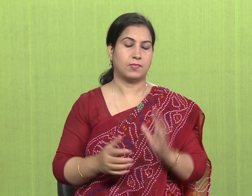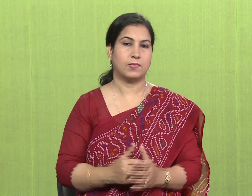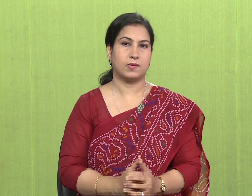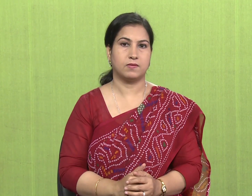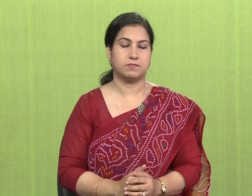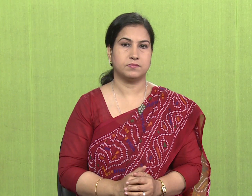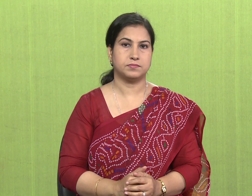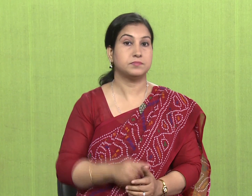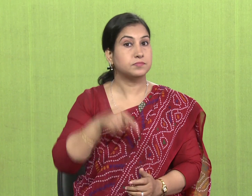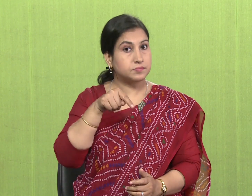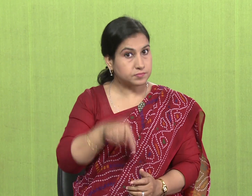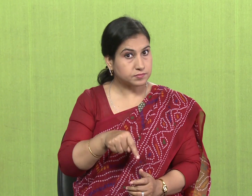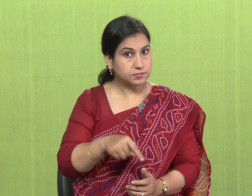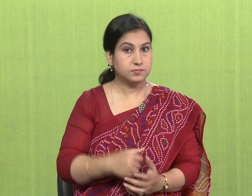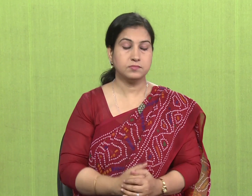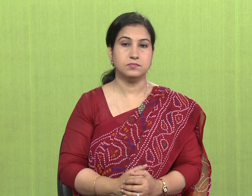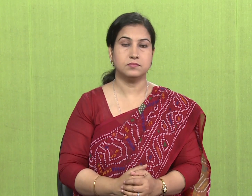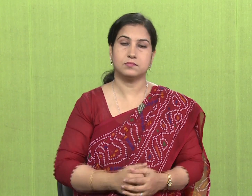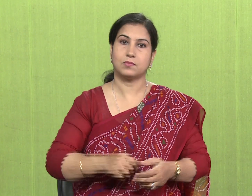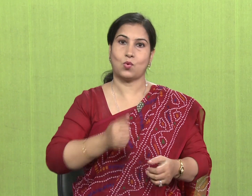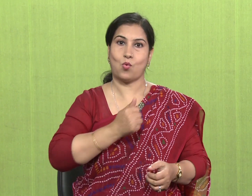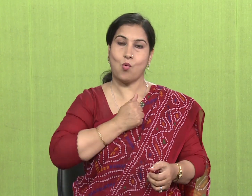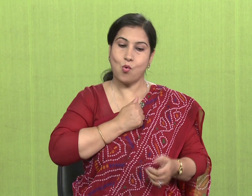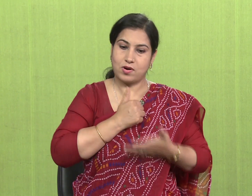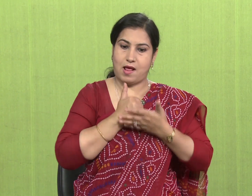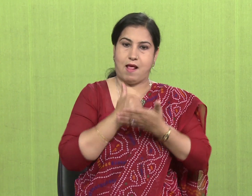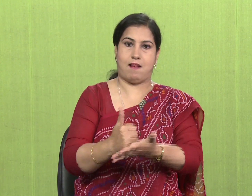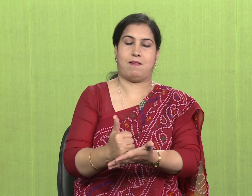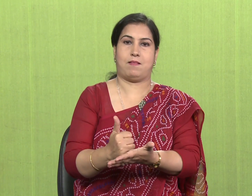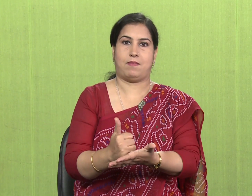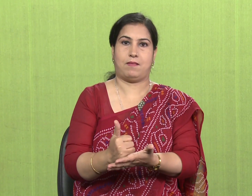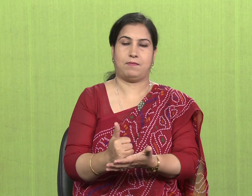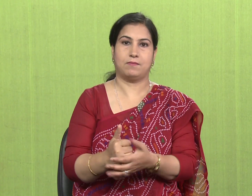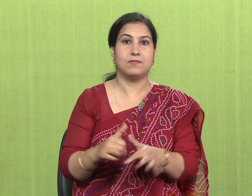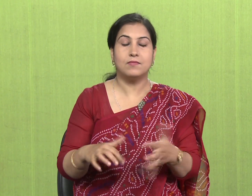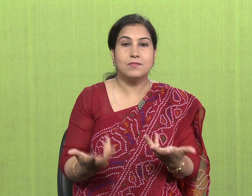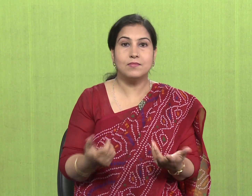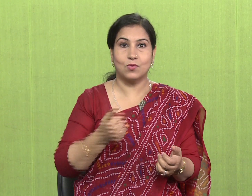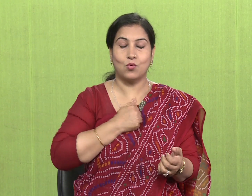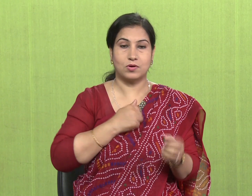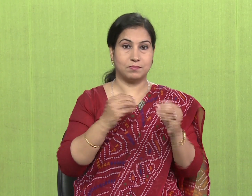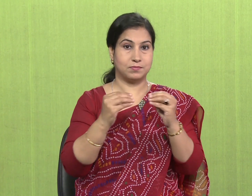This would be our contribution in conserving biodiversity.